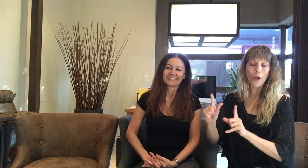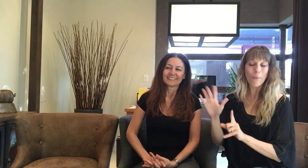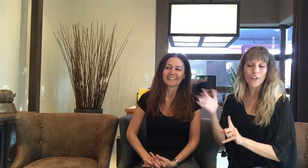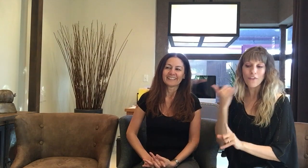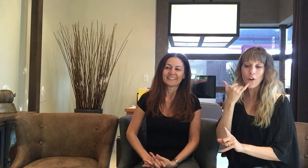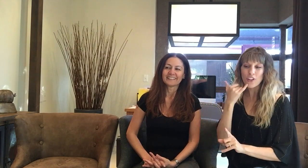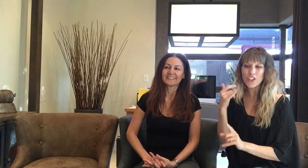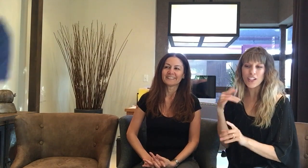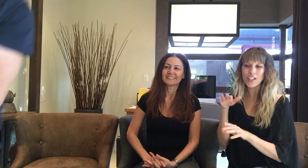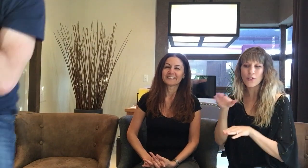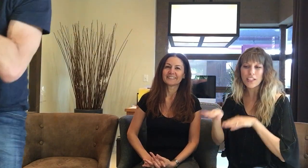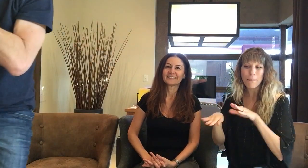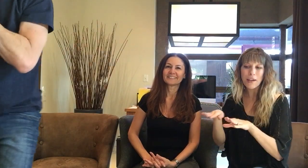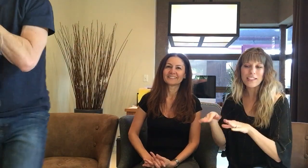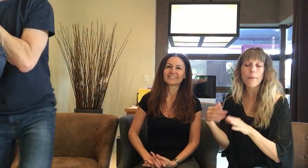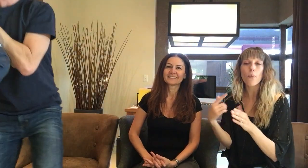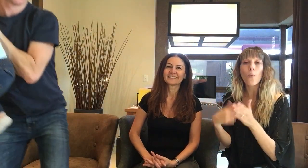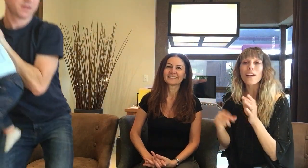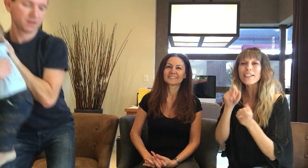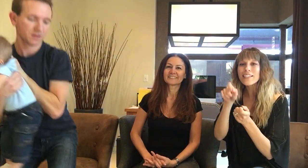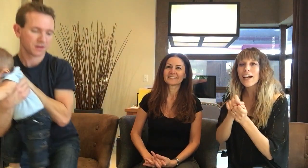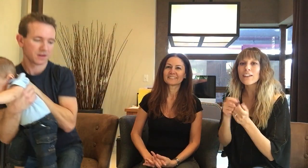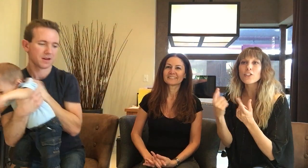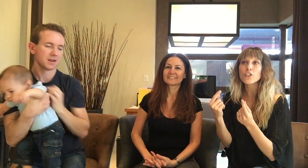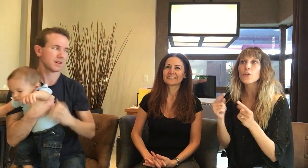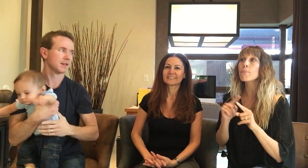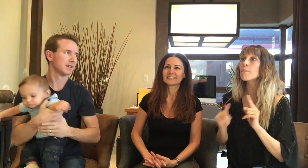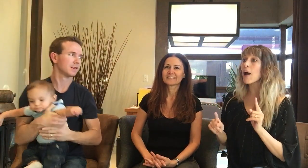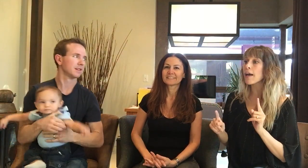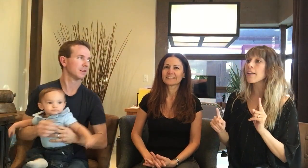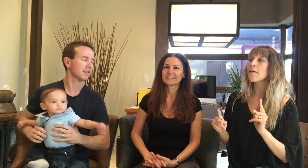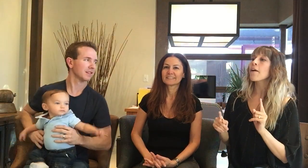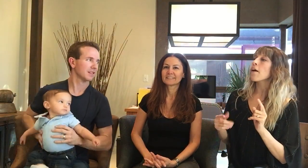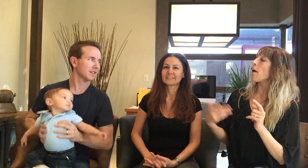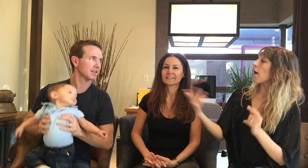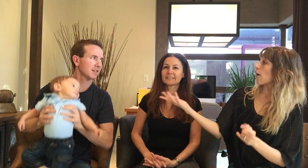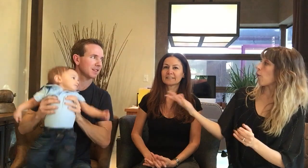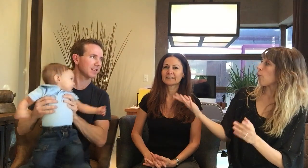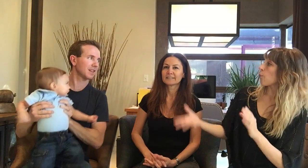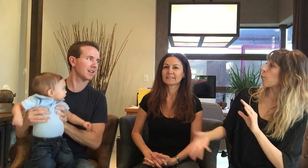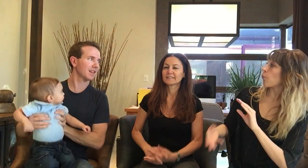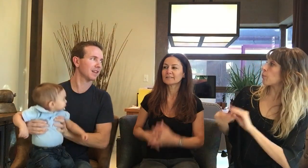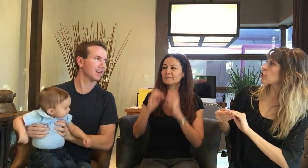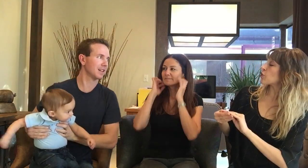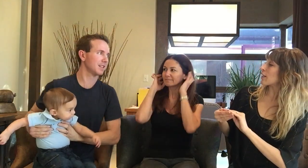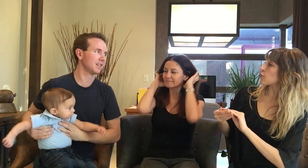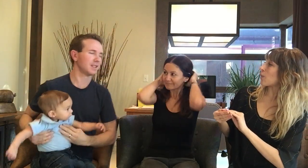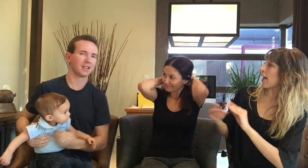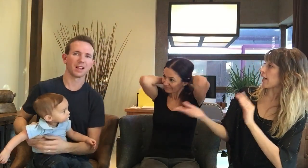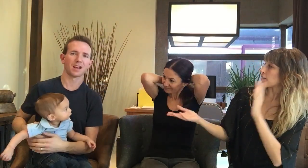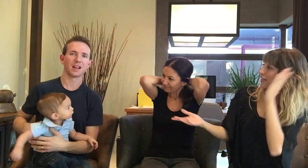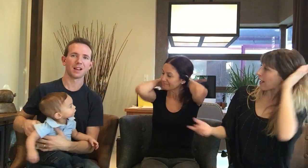up on the phone and she could go step by step what exactly to do. But what would you like to add to